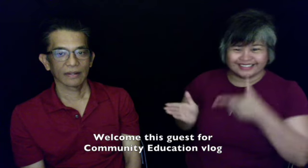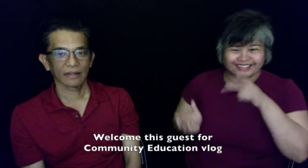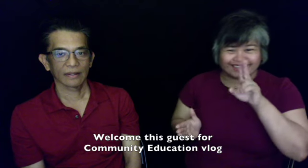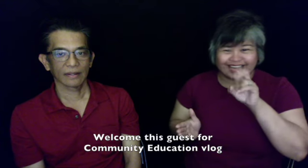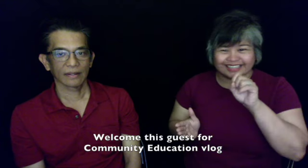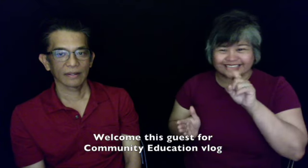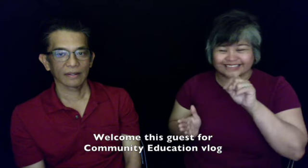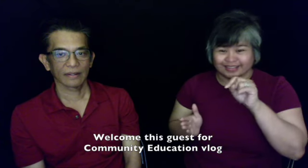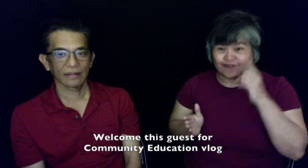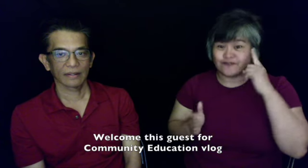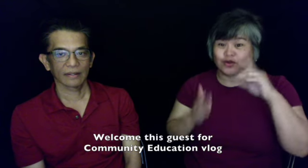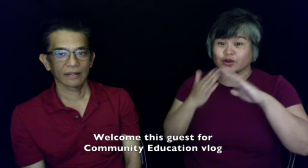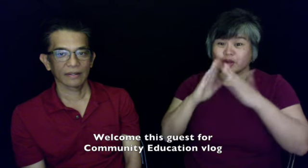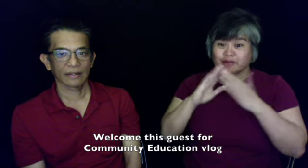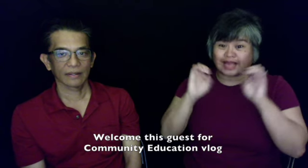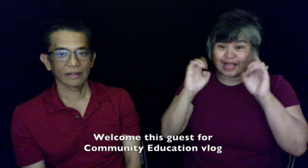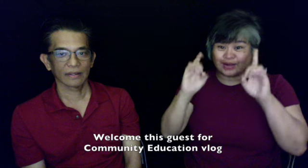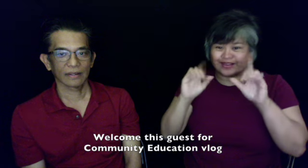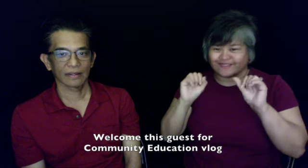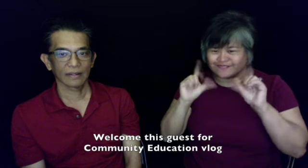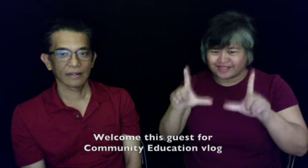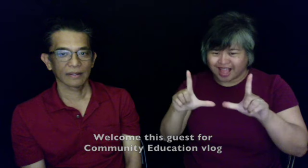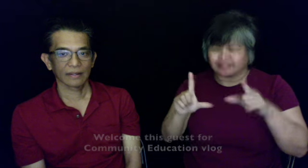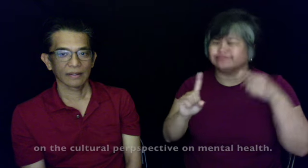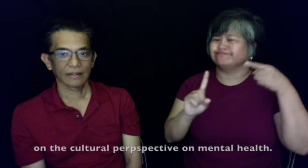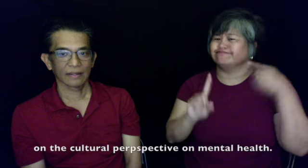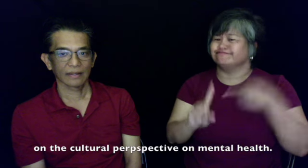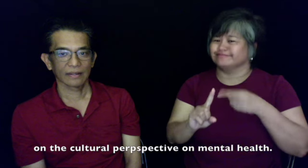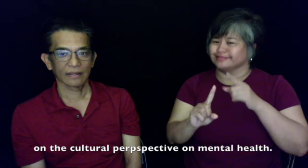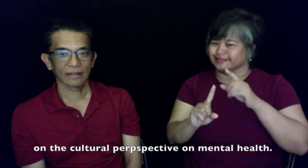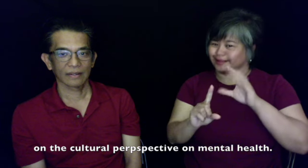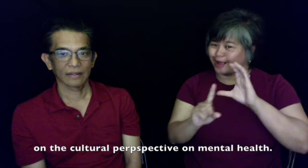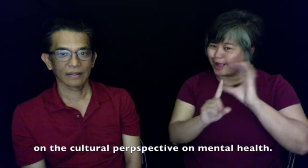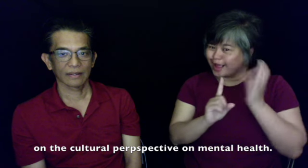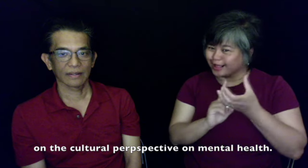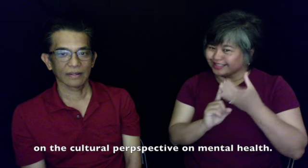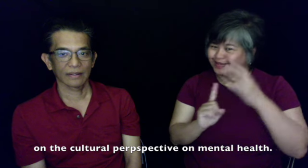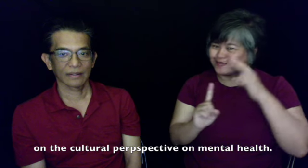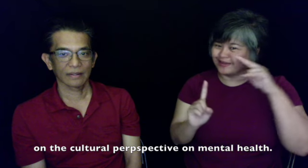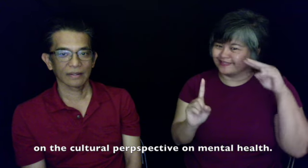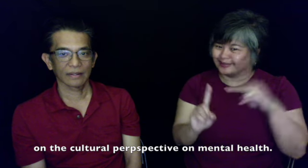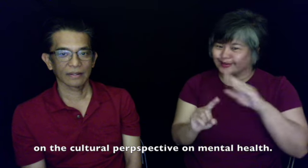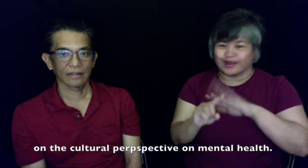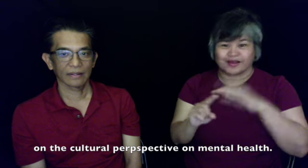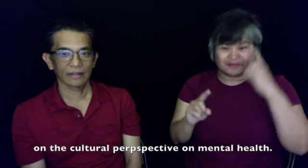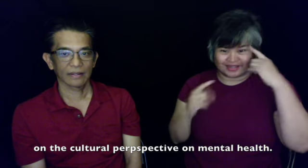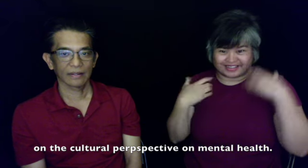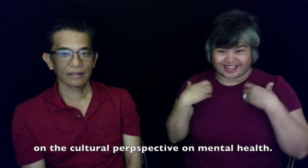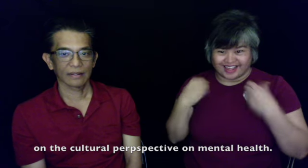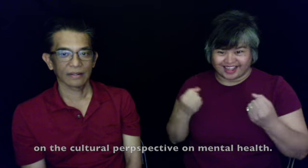Welcome this guest for the Community Education blog on Cultural Perspective on Mental Health.